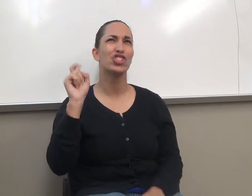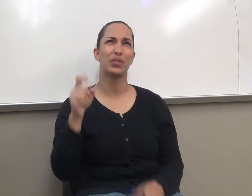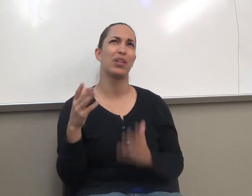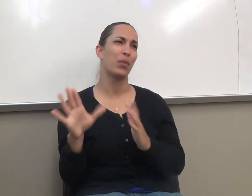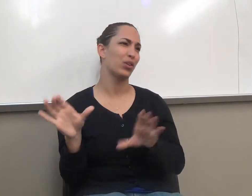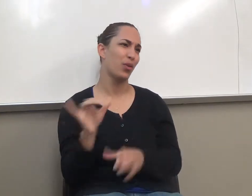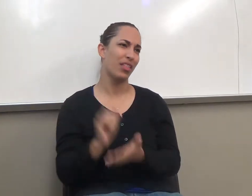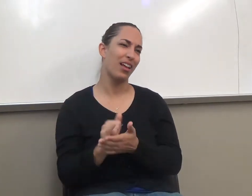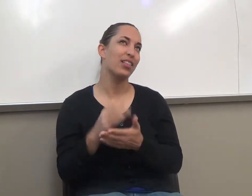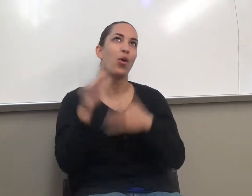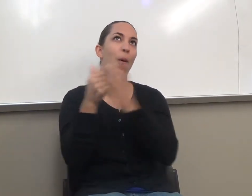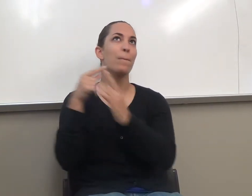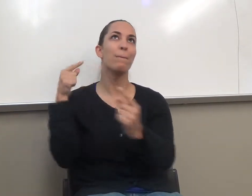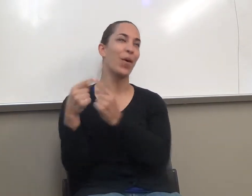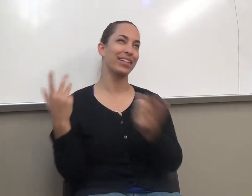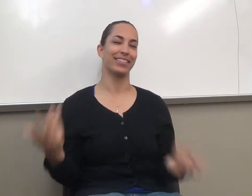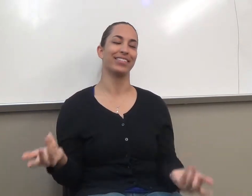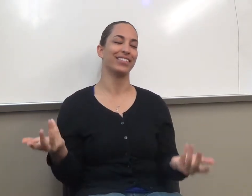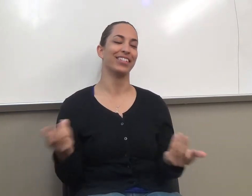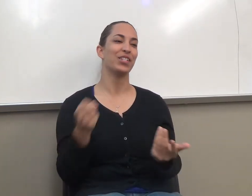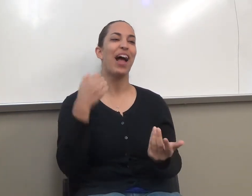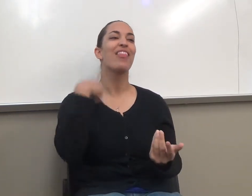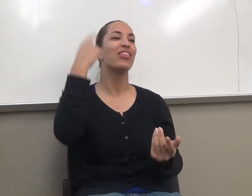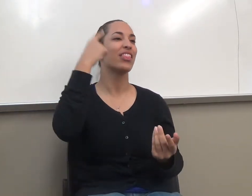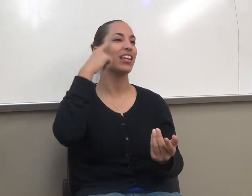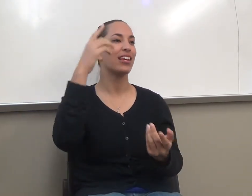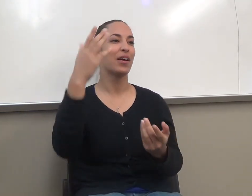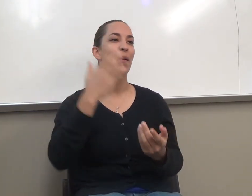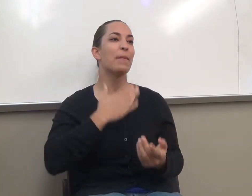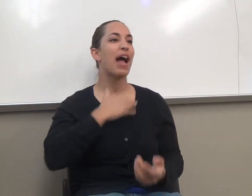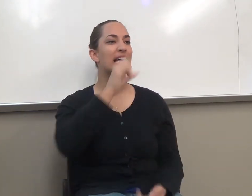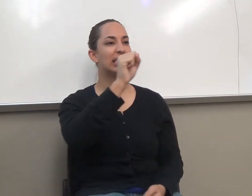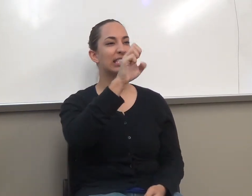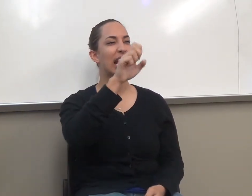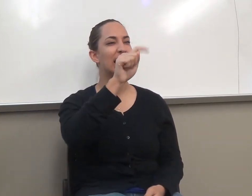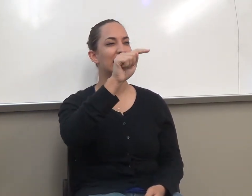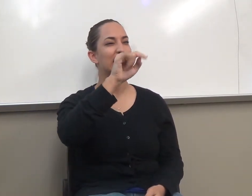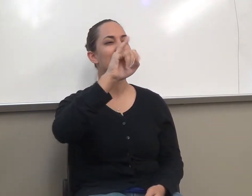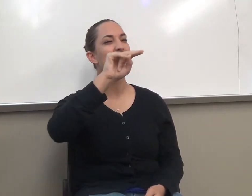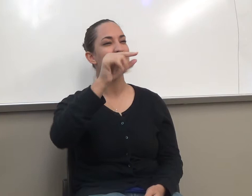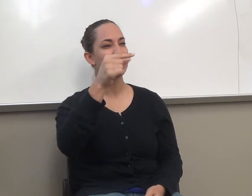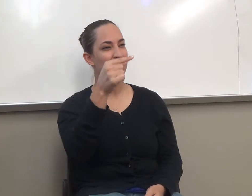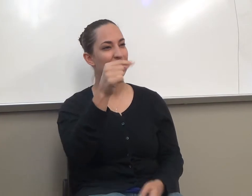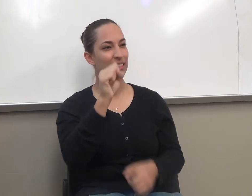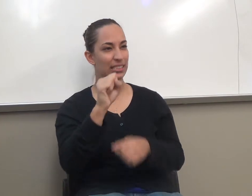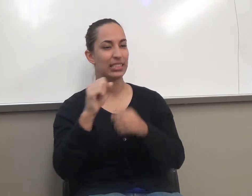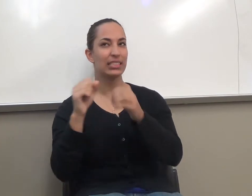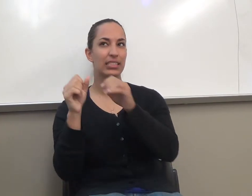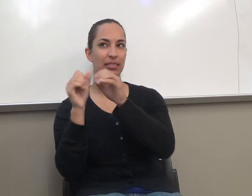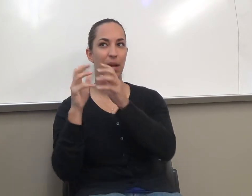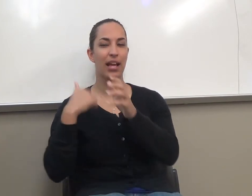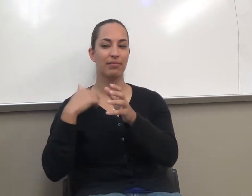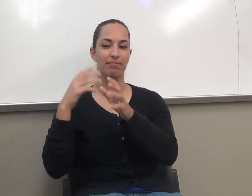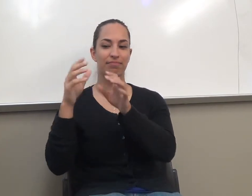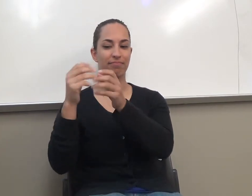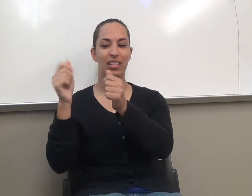right? I think I just need to change the settings. I will email you this file, okay? So remember that the paper must